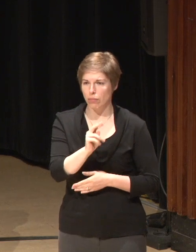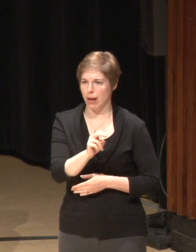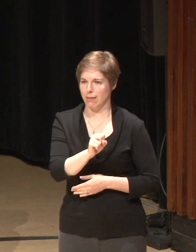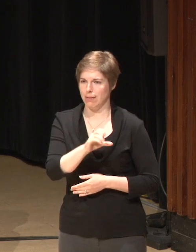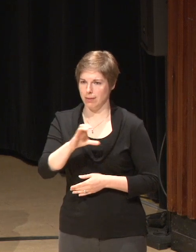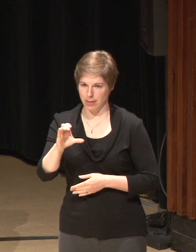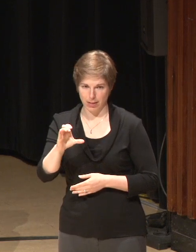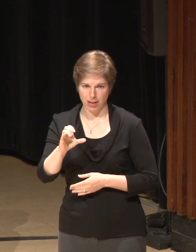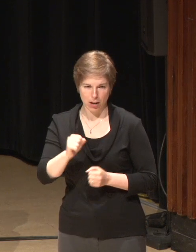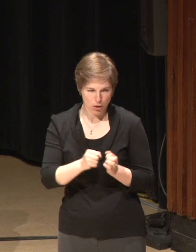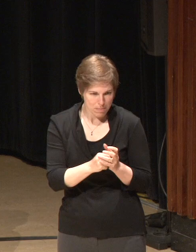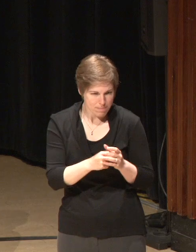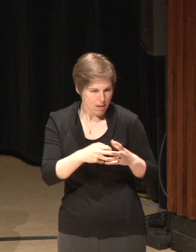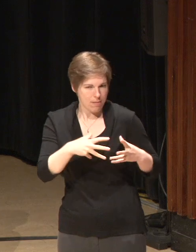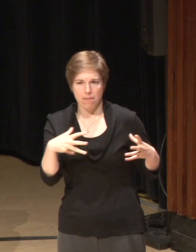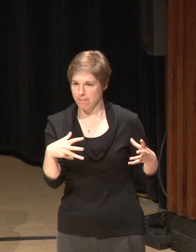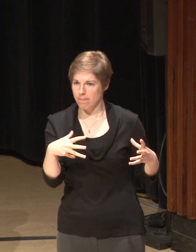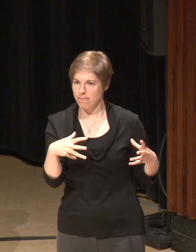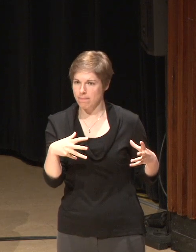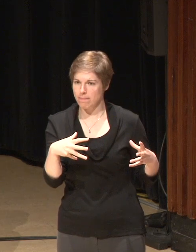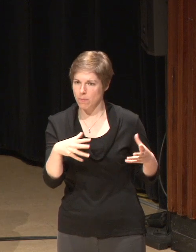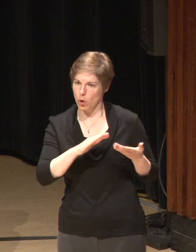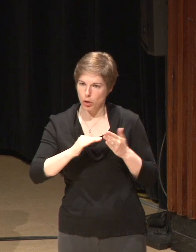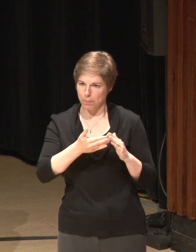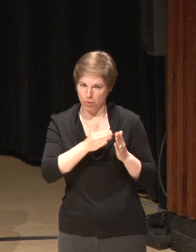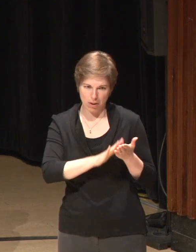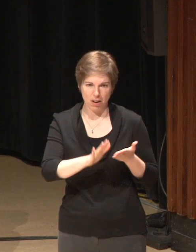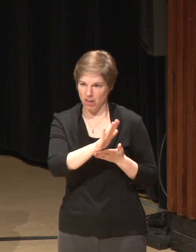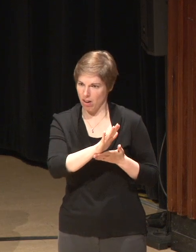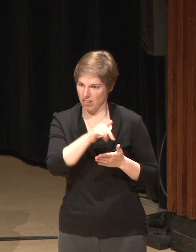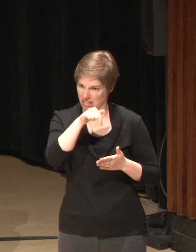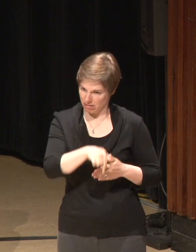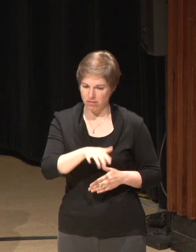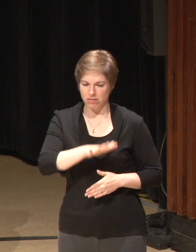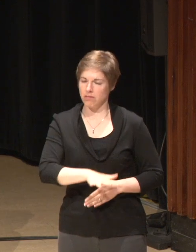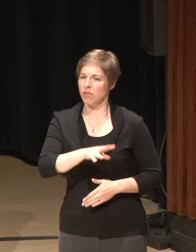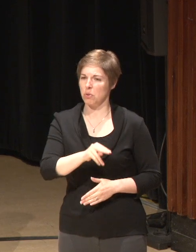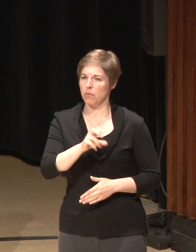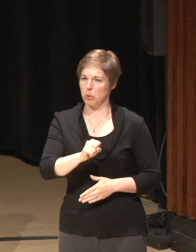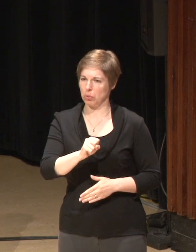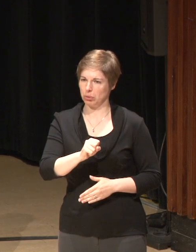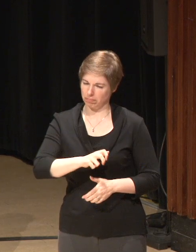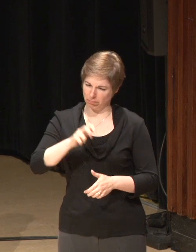college system in Nova Scotia that is second to none in the country."